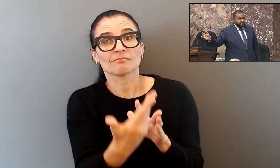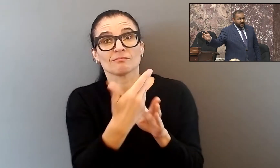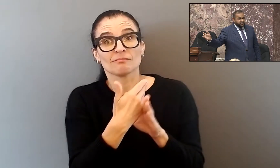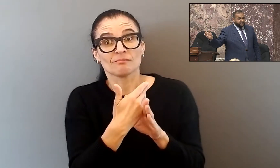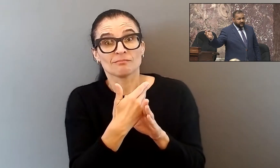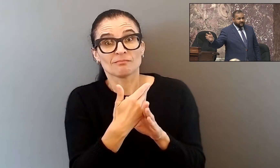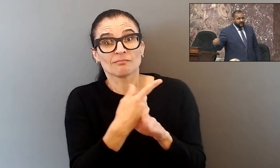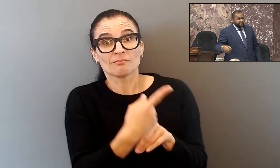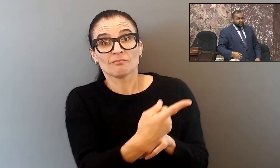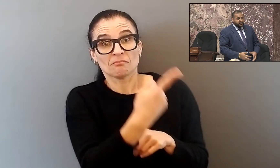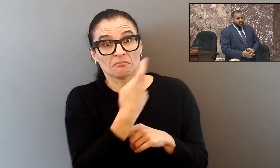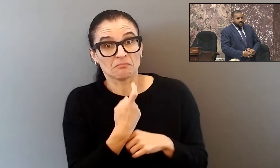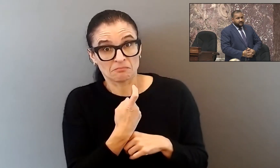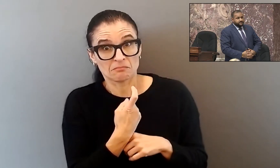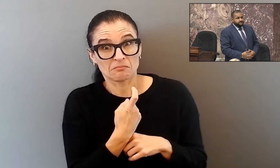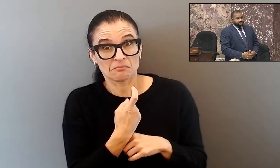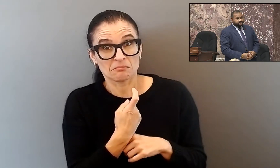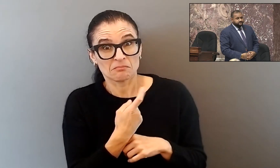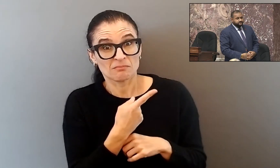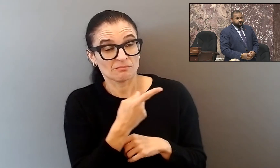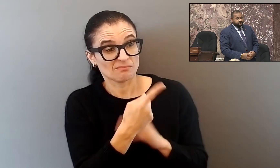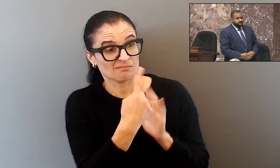some respect for this House.